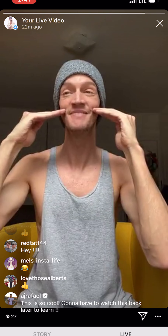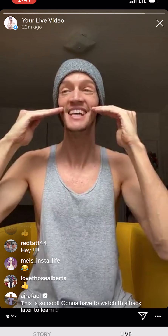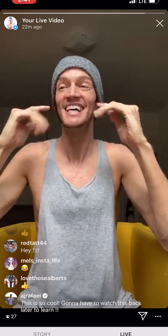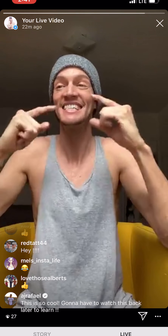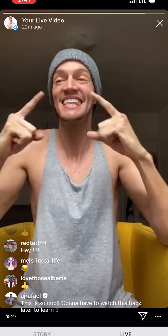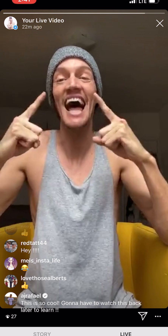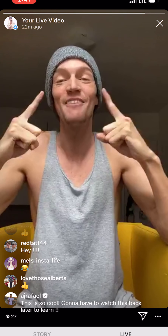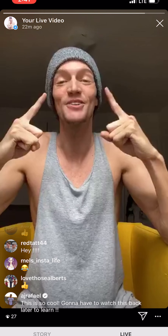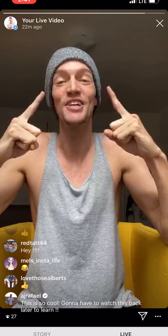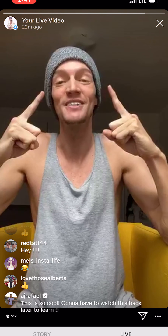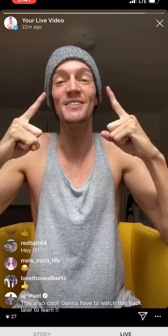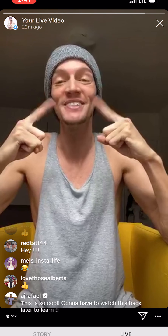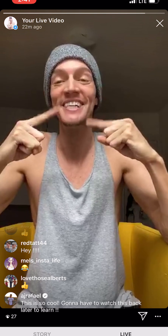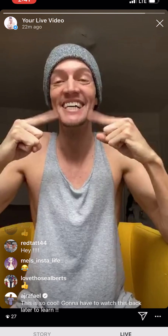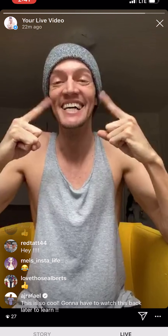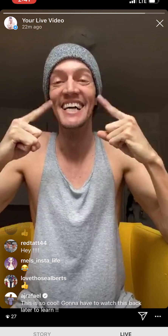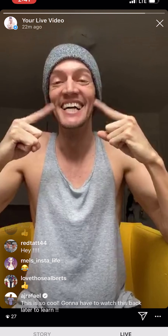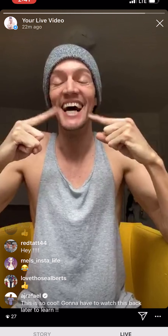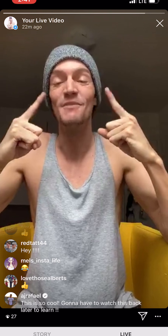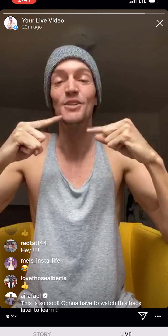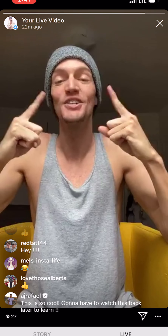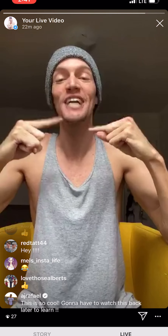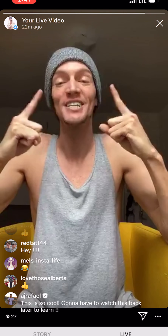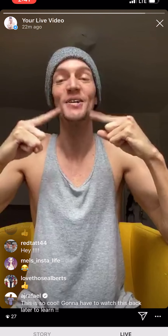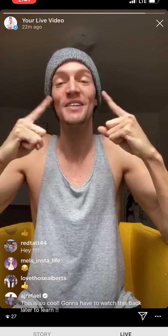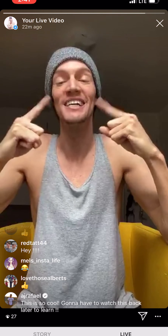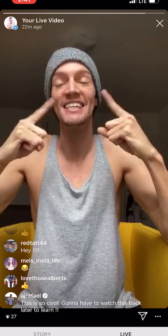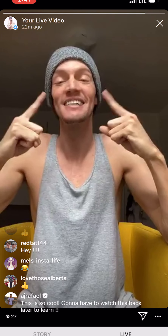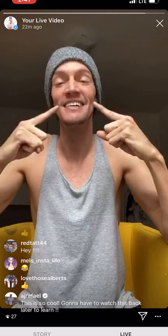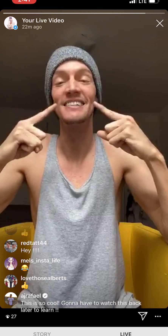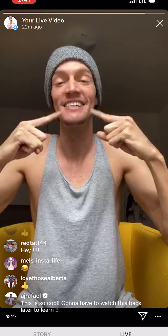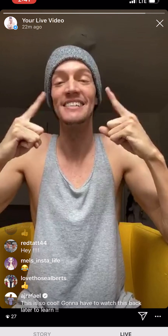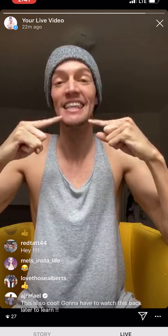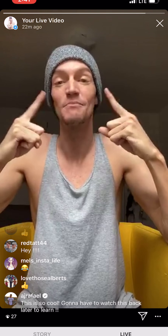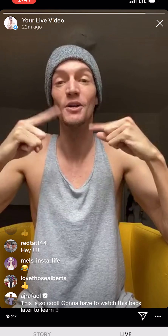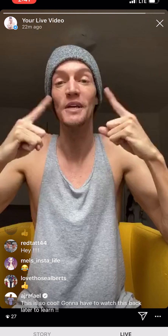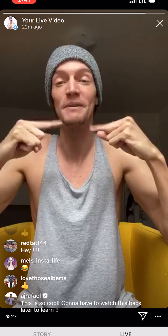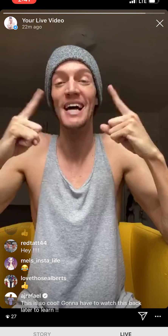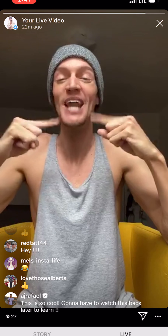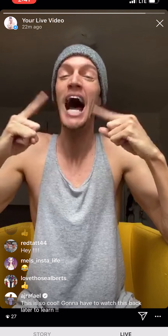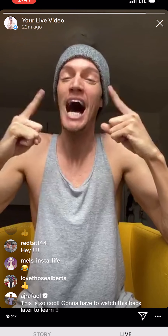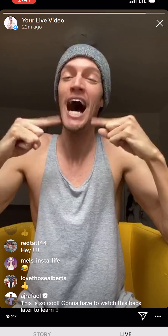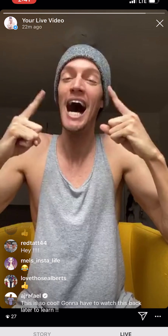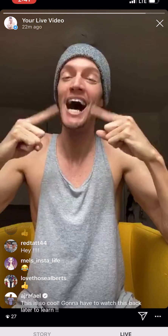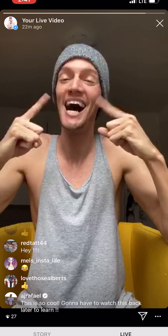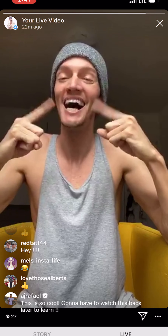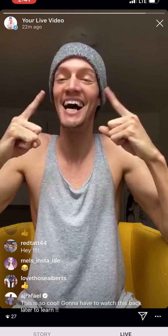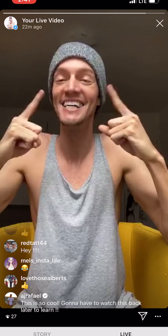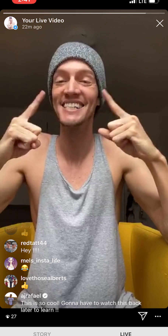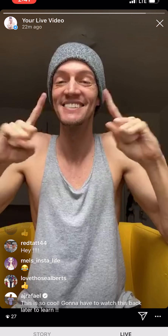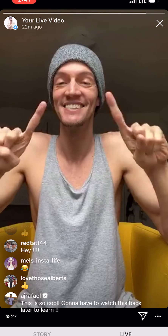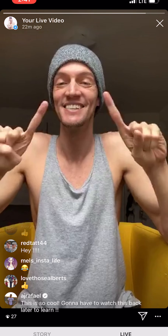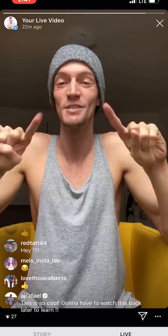To laugh or chuckle, you just kind of show the lips going up and down. Ha, ha, ha, ha, ha, ha. Just point your